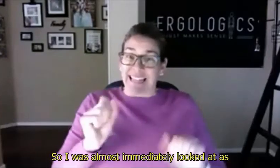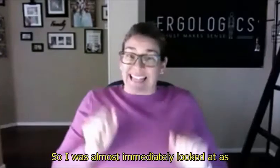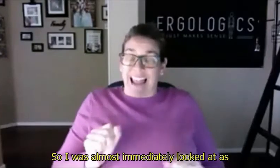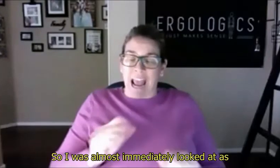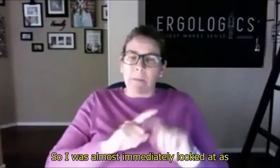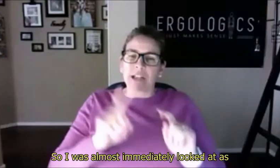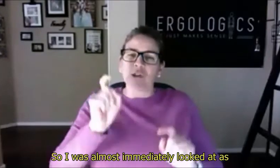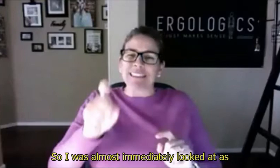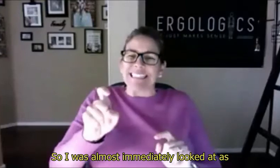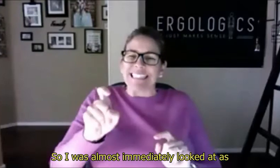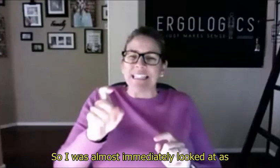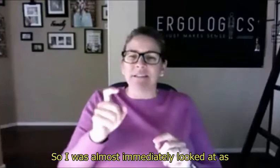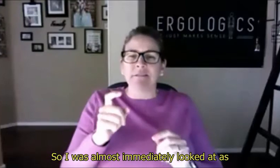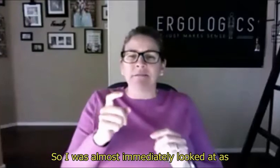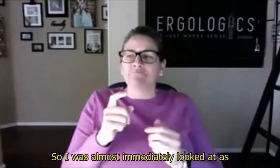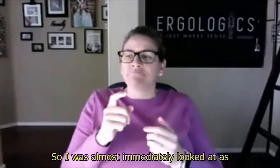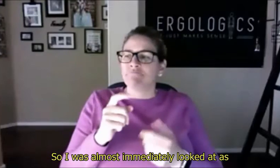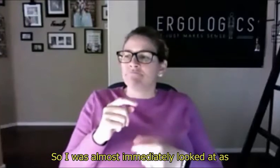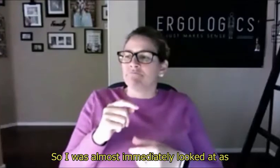So I was